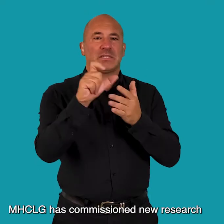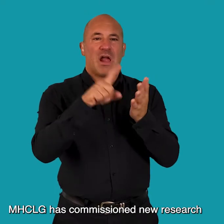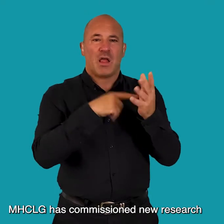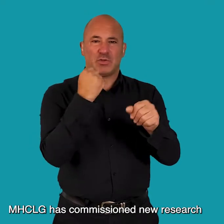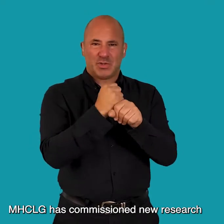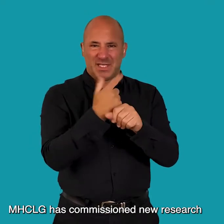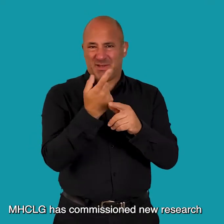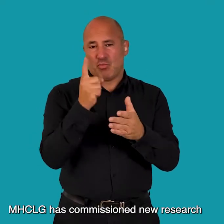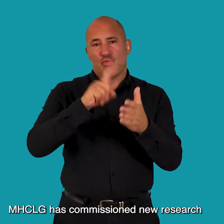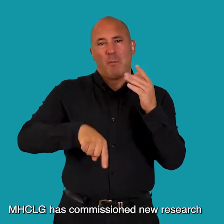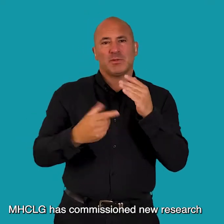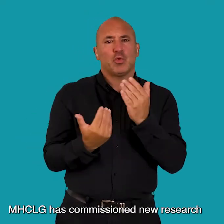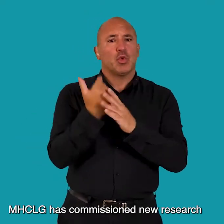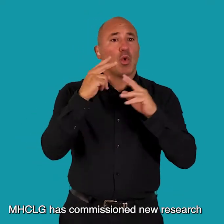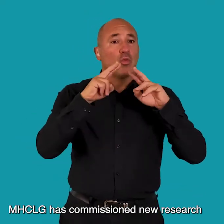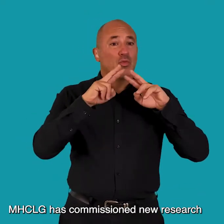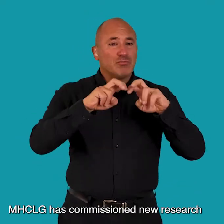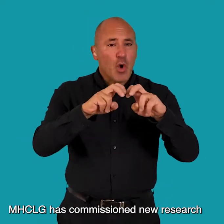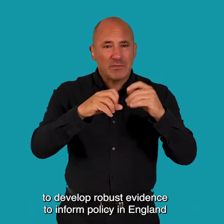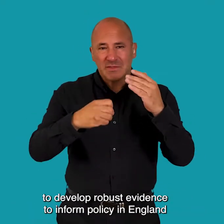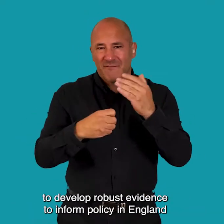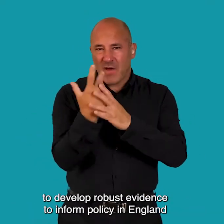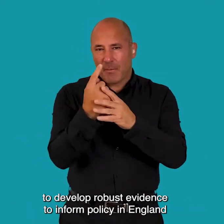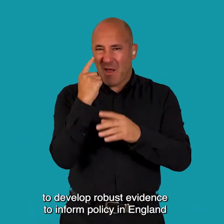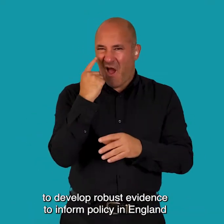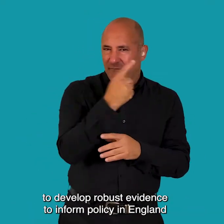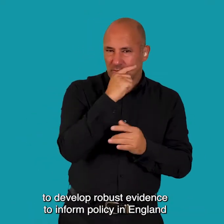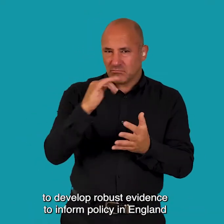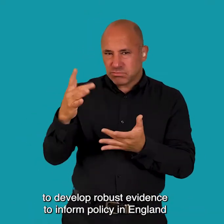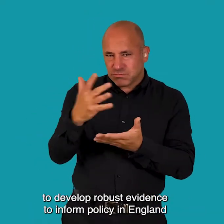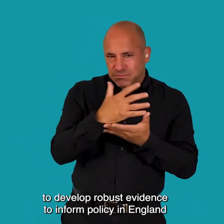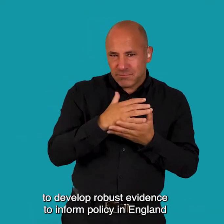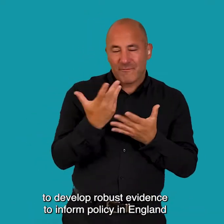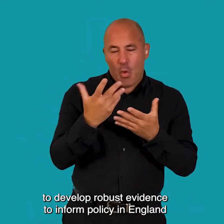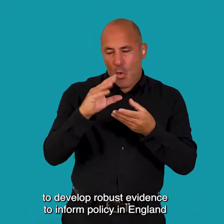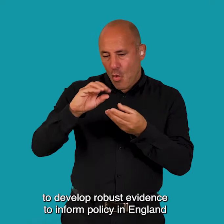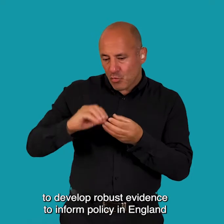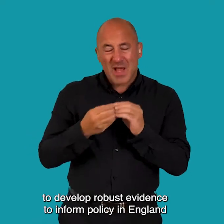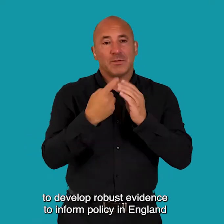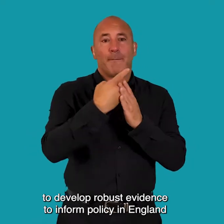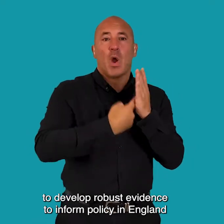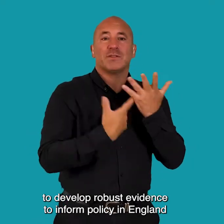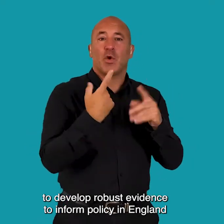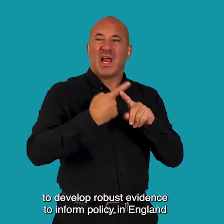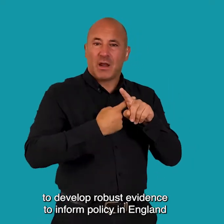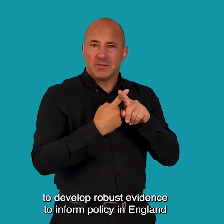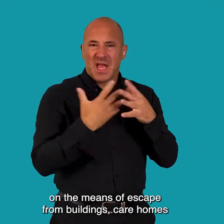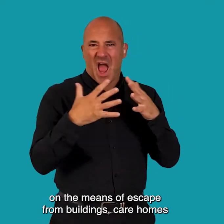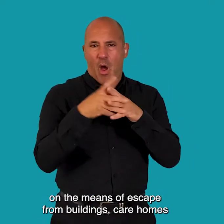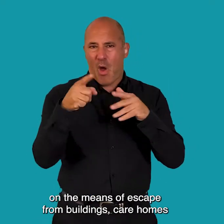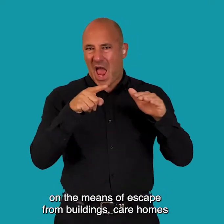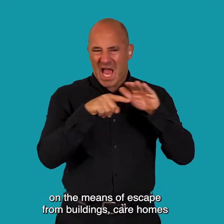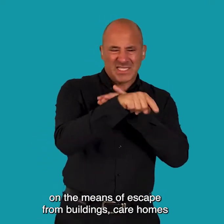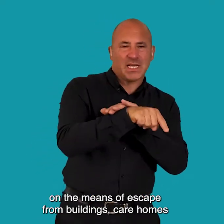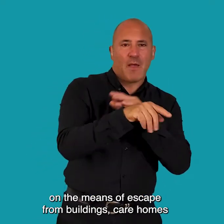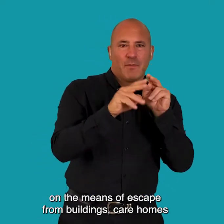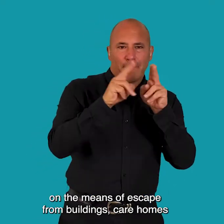MHCLG has commissioned new research to develop robust evidence to inform policy in England on the means of escape from